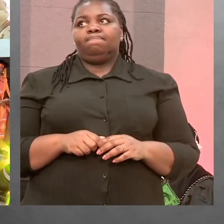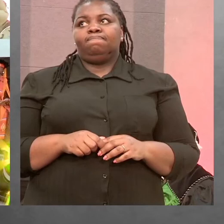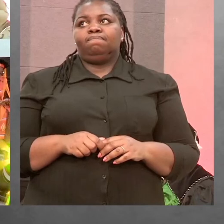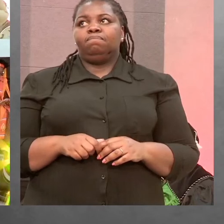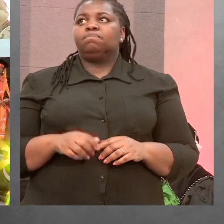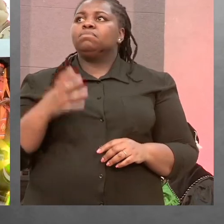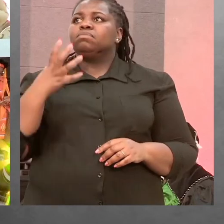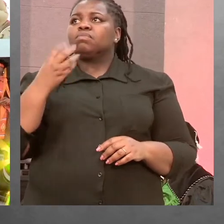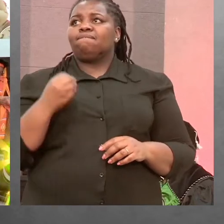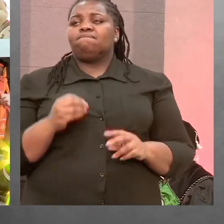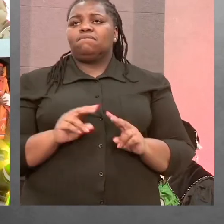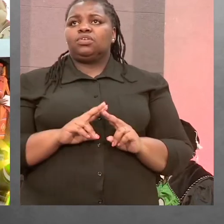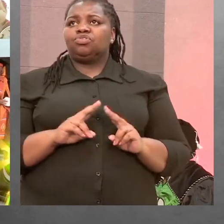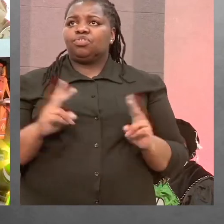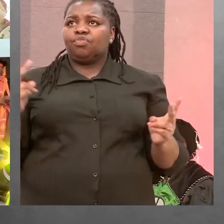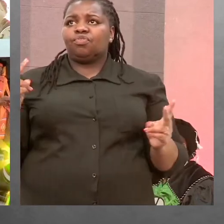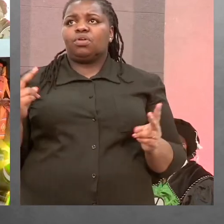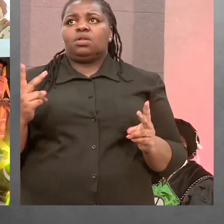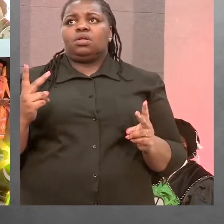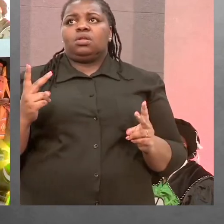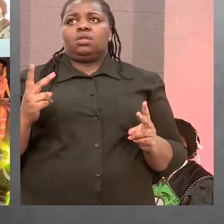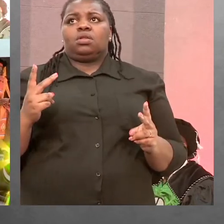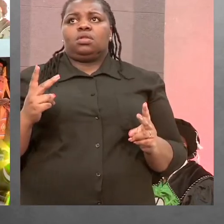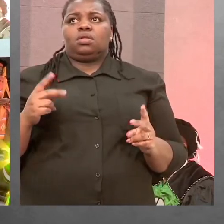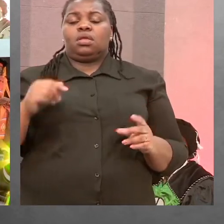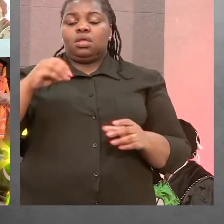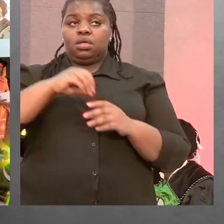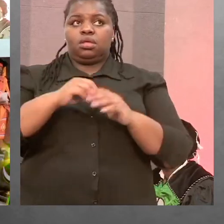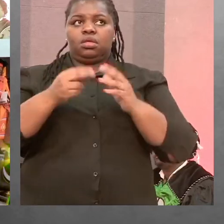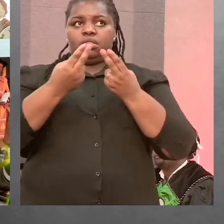have different privileges in universities.